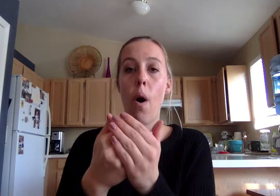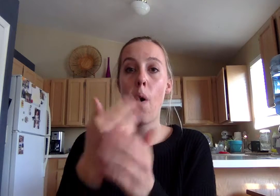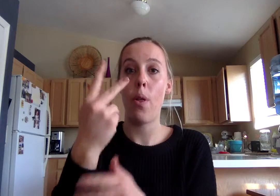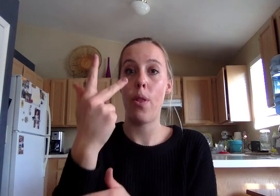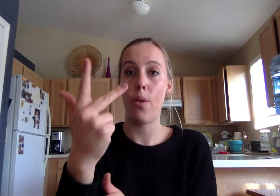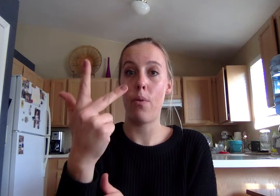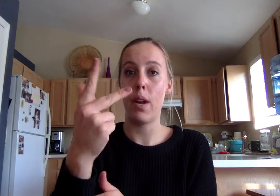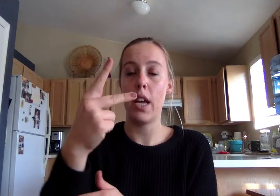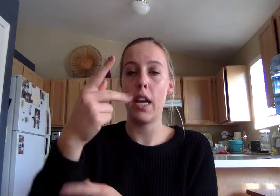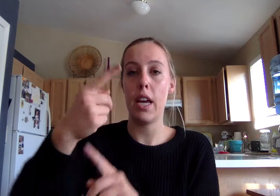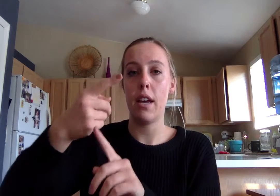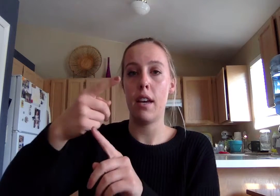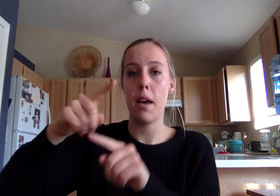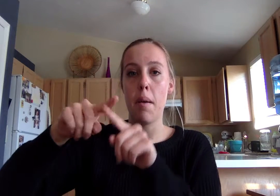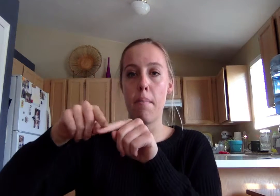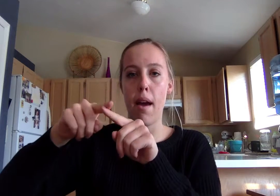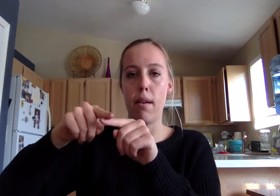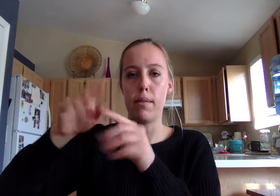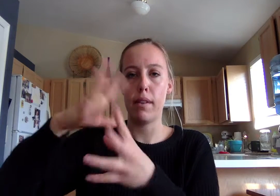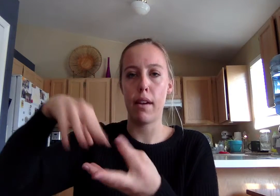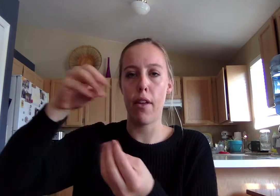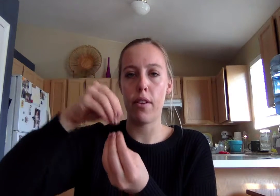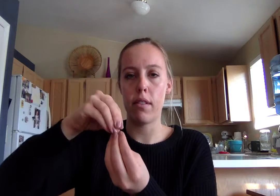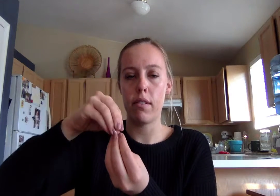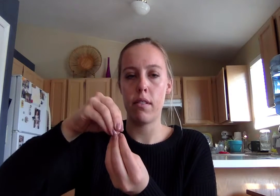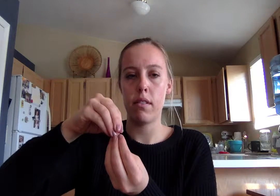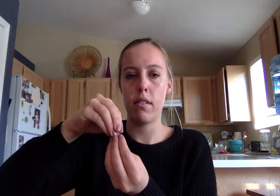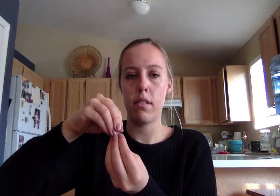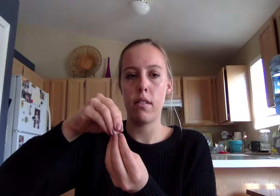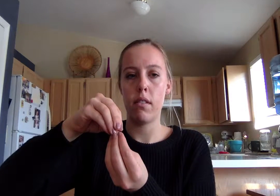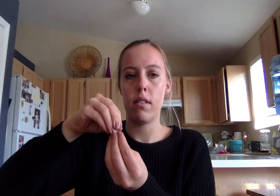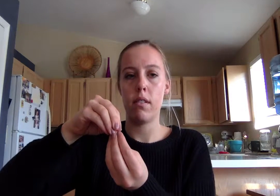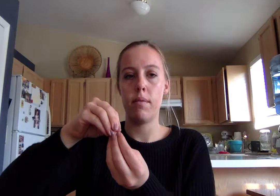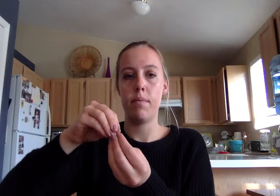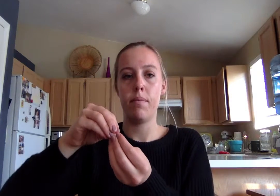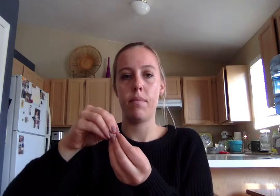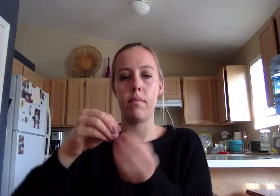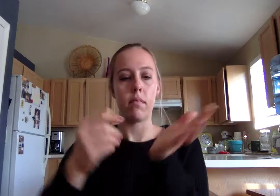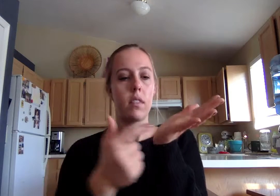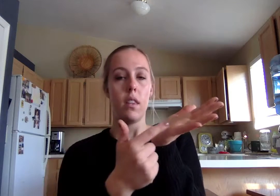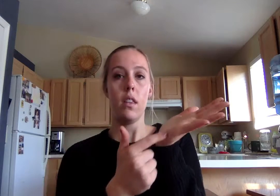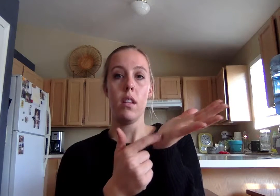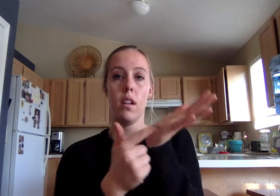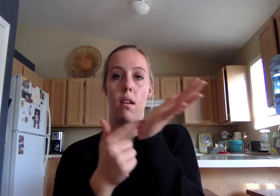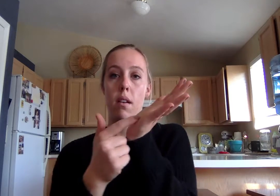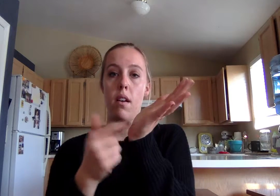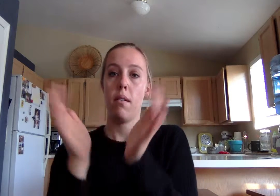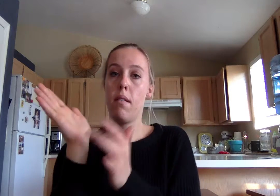time. So I'm going to squeeze in with the bottom part of my hands.